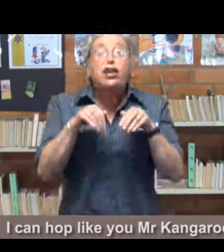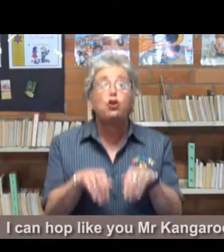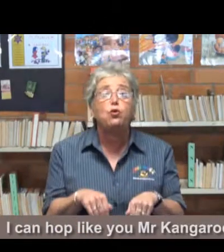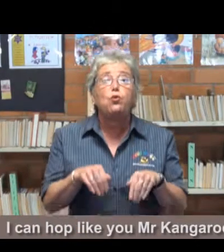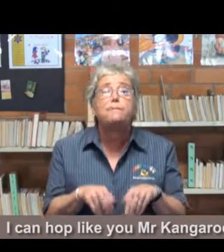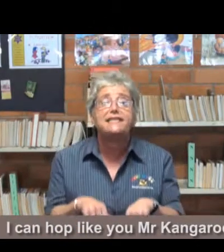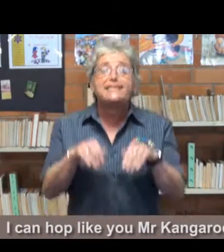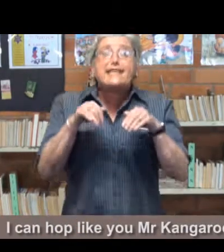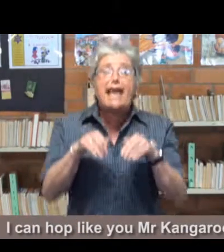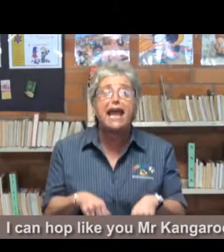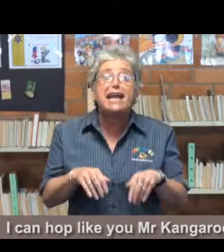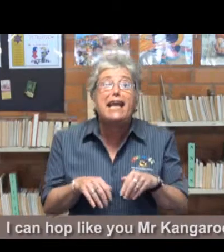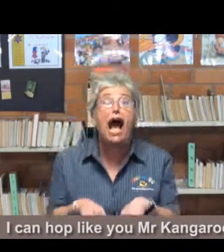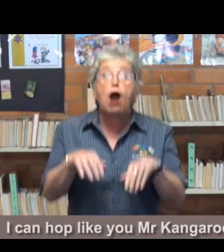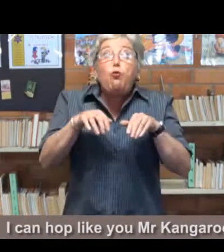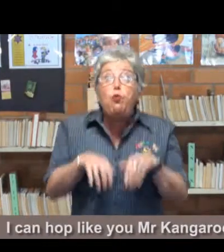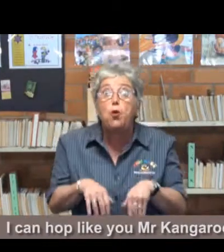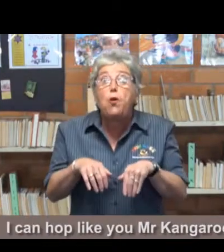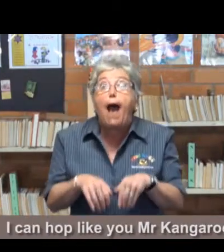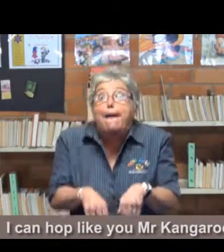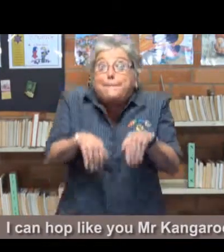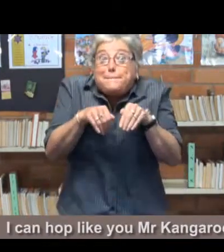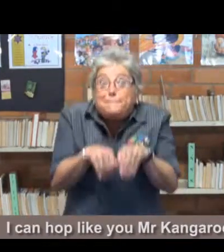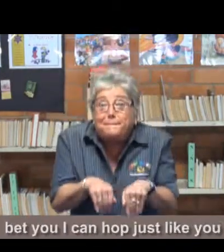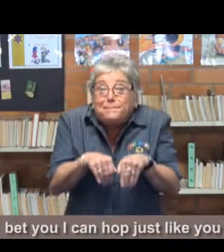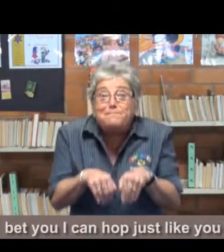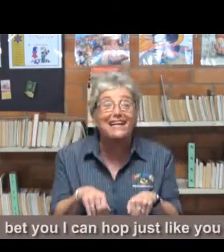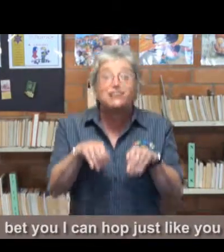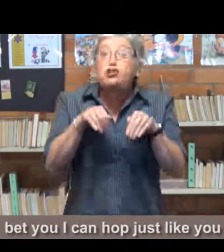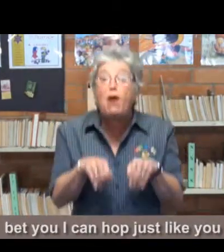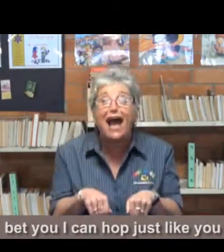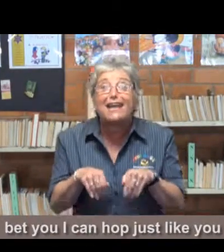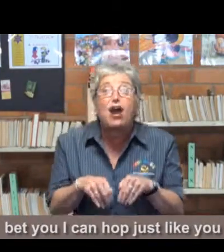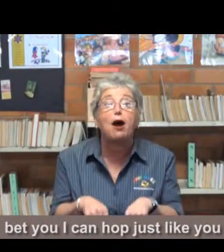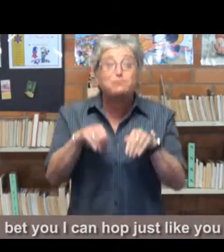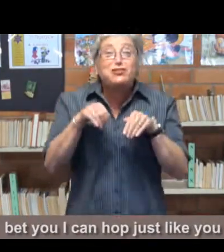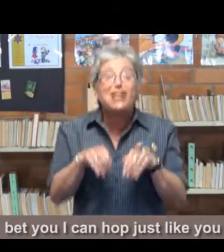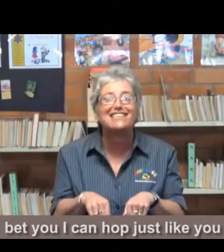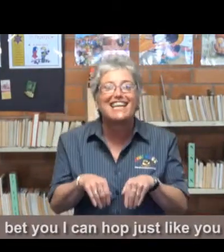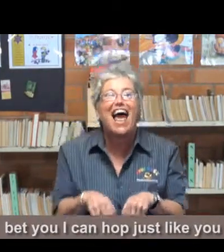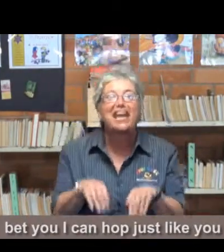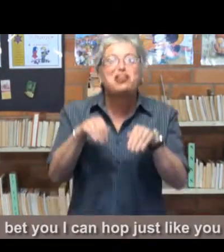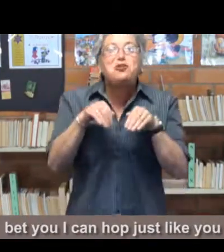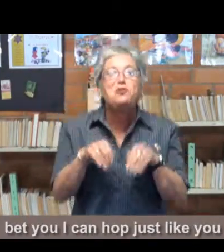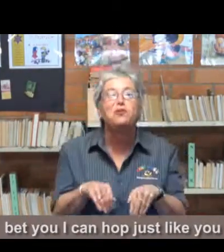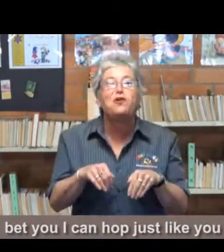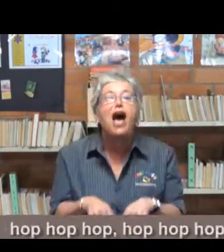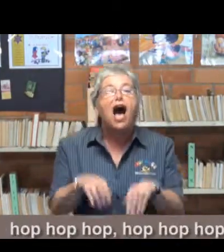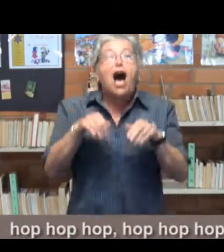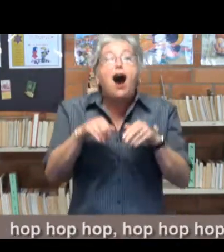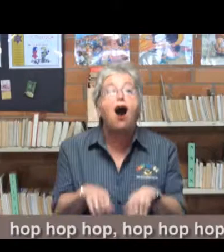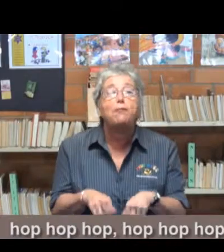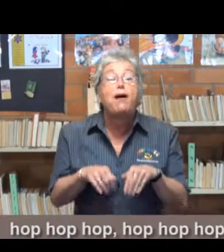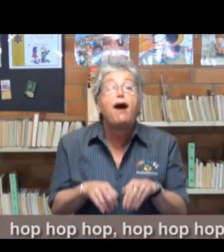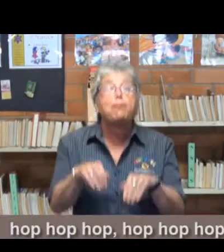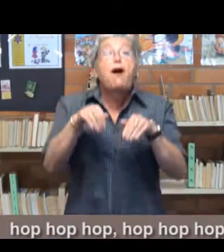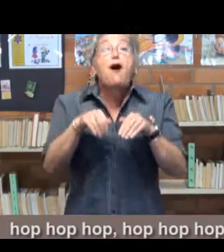you, Mr. Kangaroo, bet you I can hop just like you, hop, hop, hop,